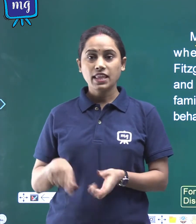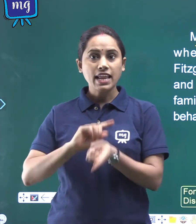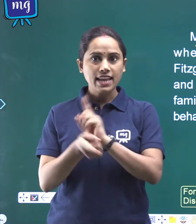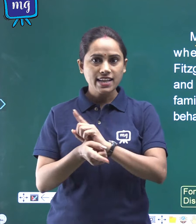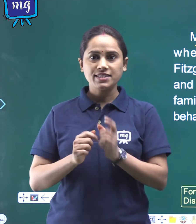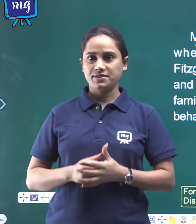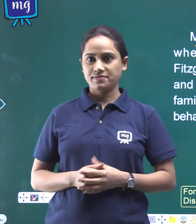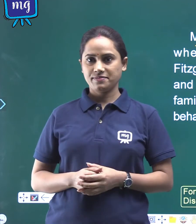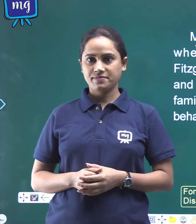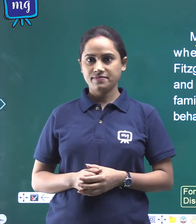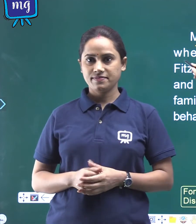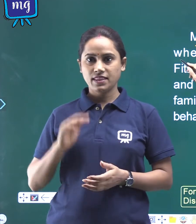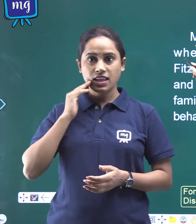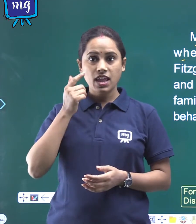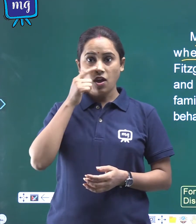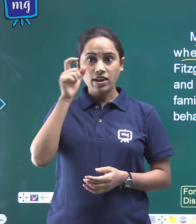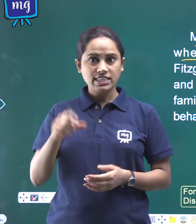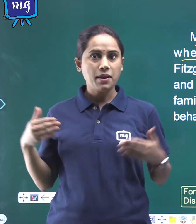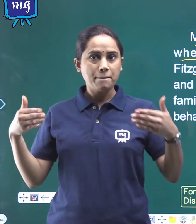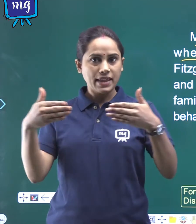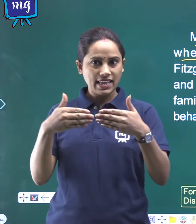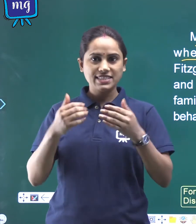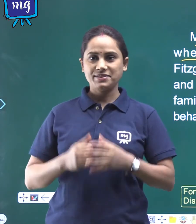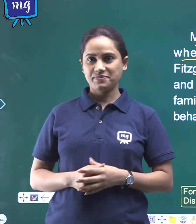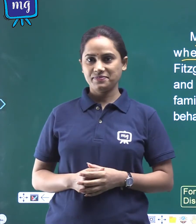turns when she meets